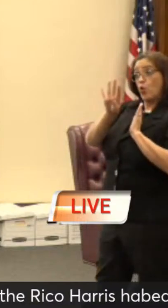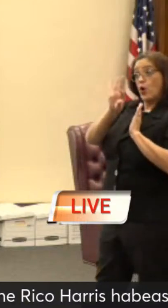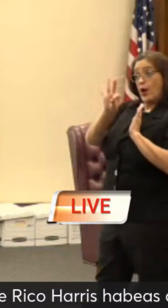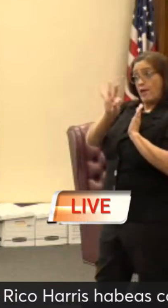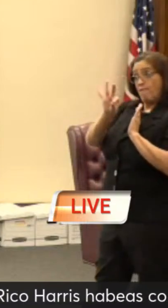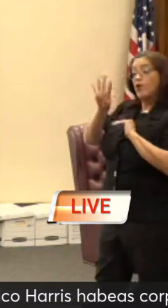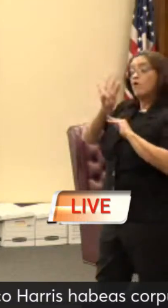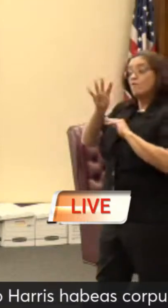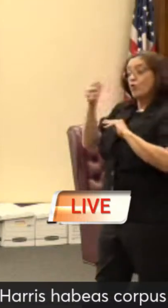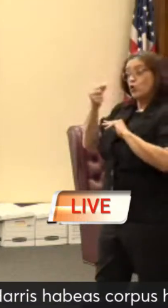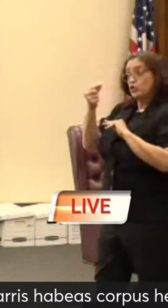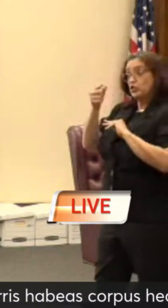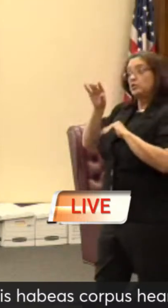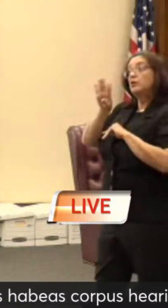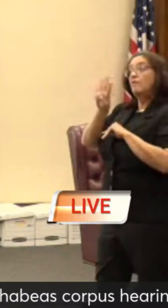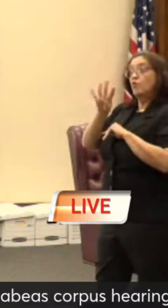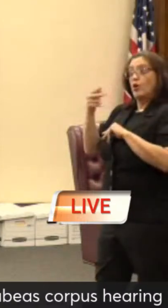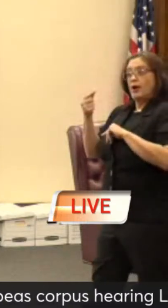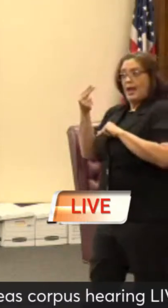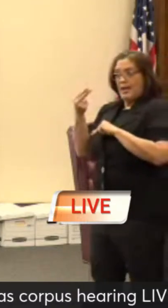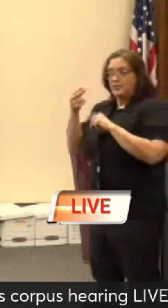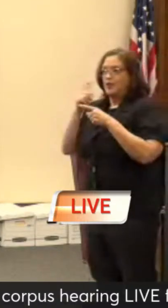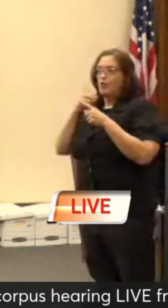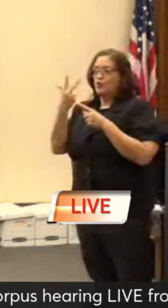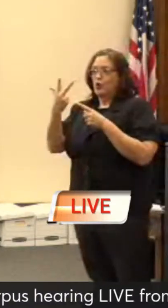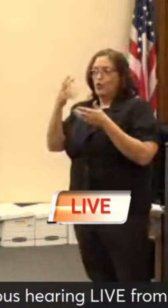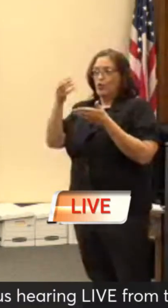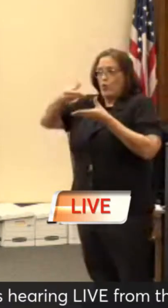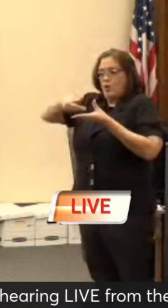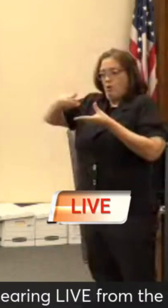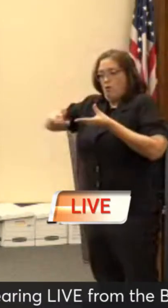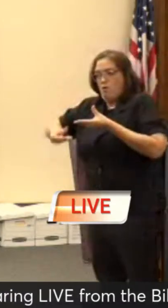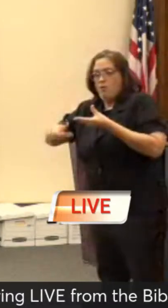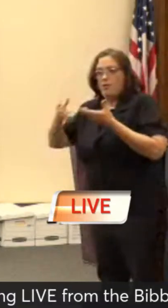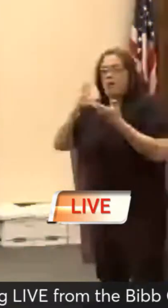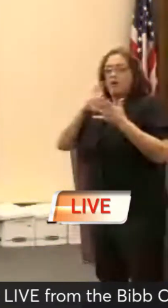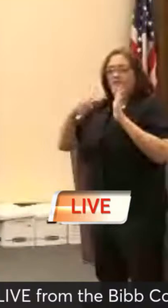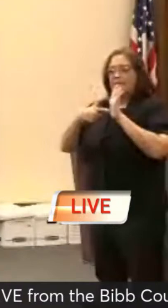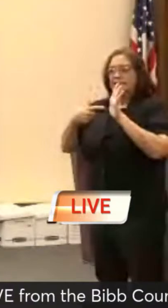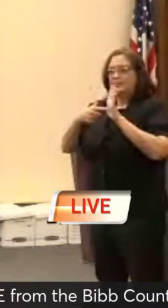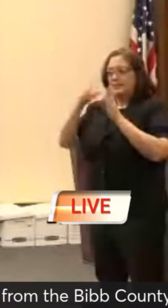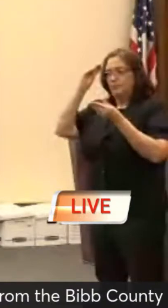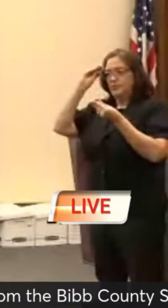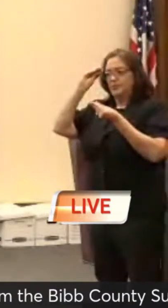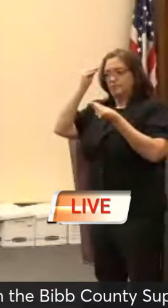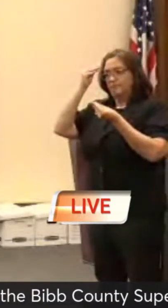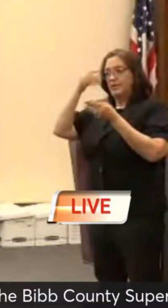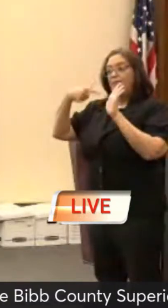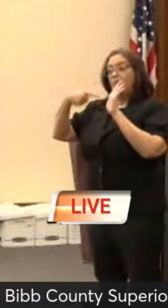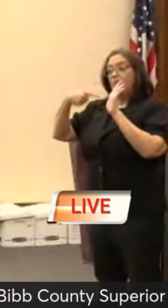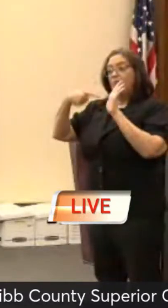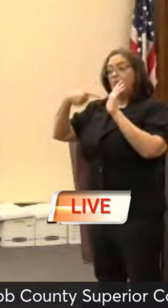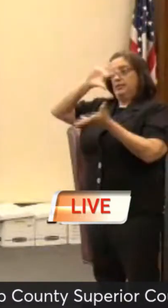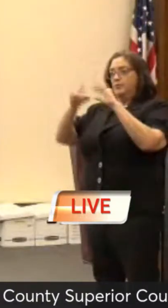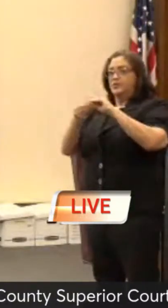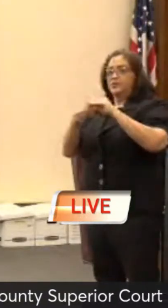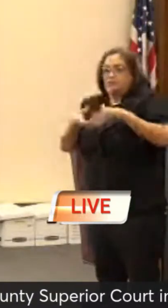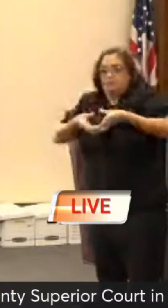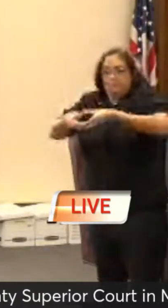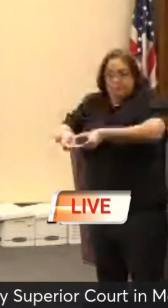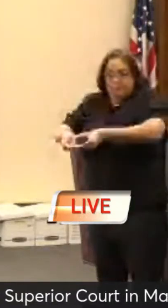are the 3 volumes of exhibits and petitioner's trial. Sorry. That's all right.